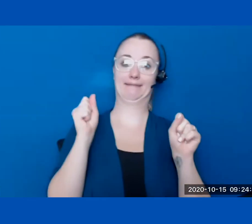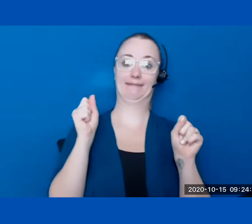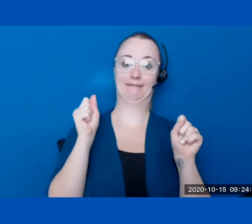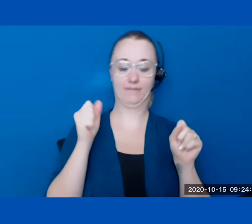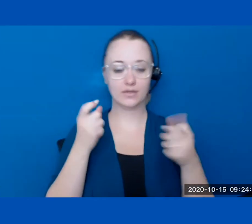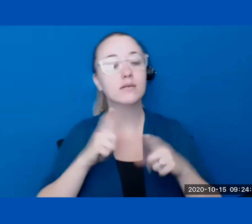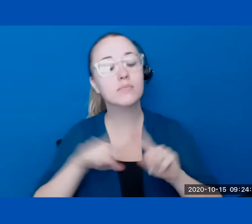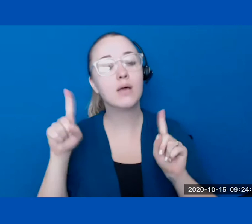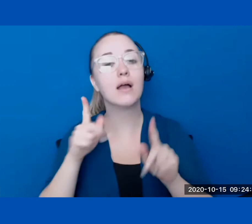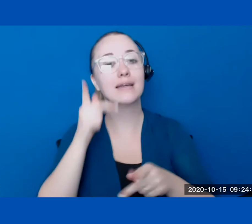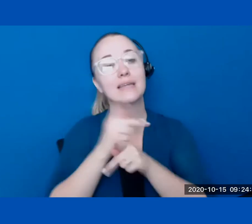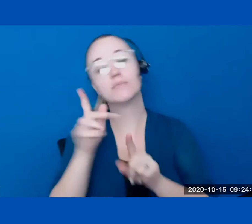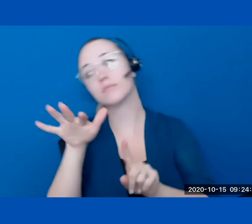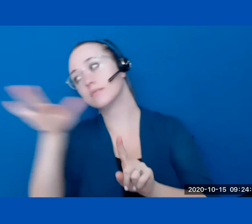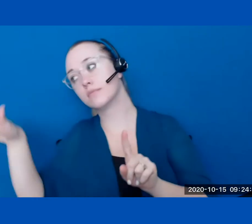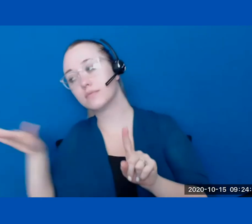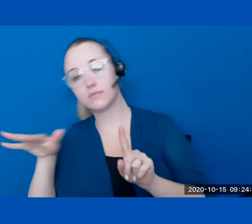your fellow travelers safe.